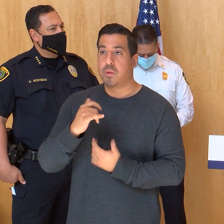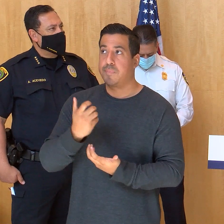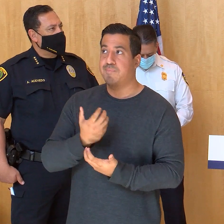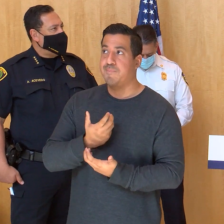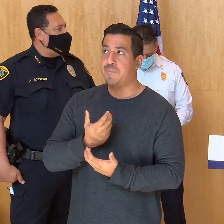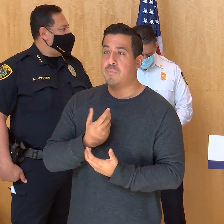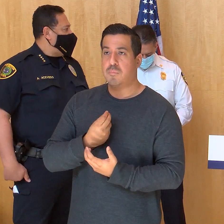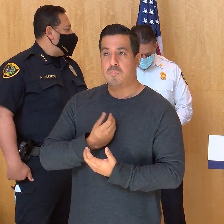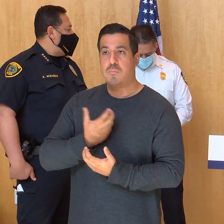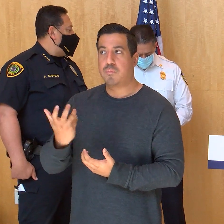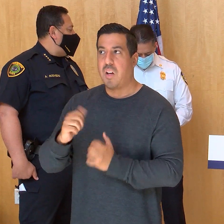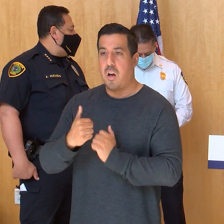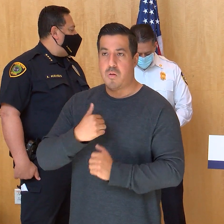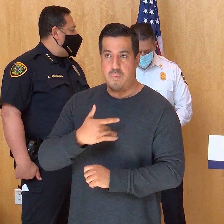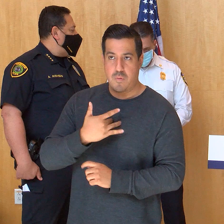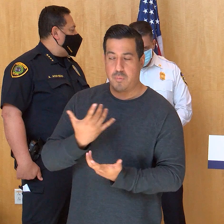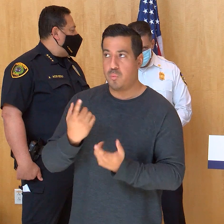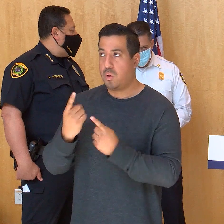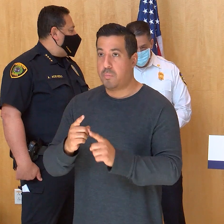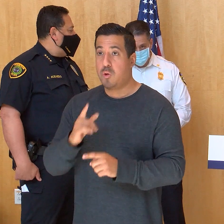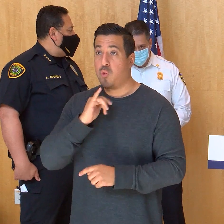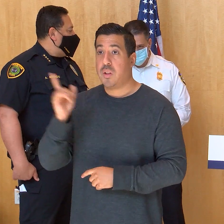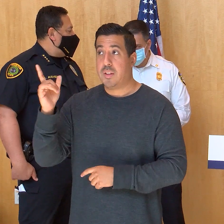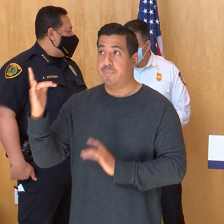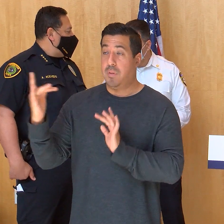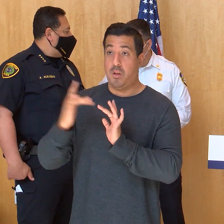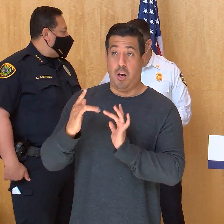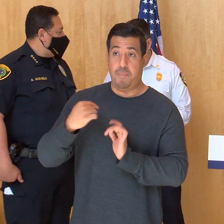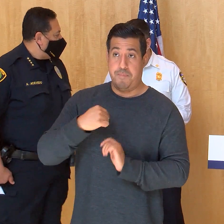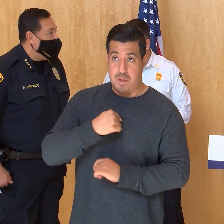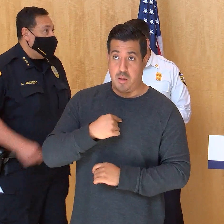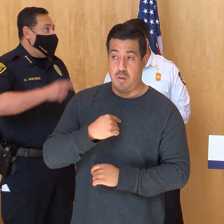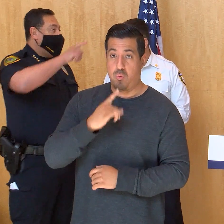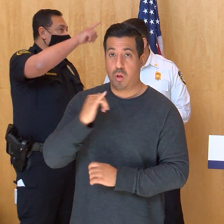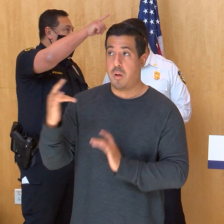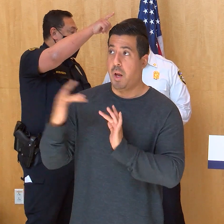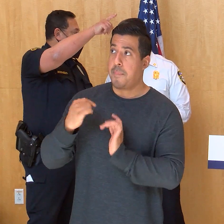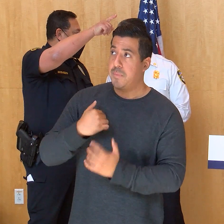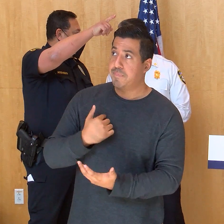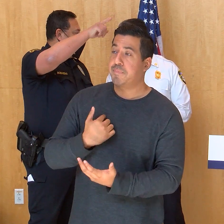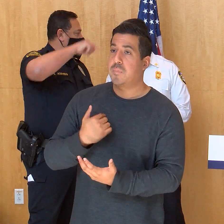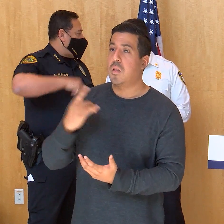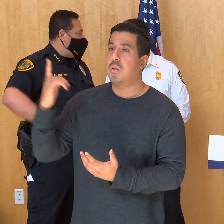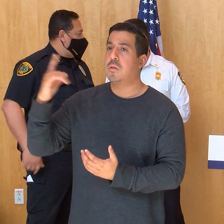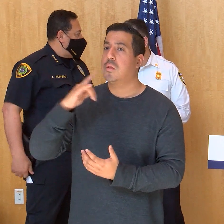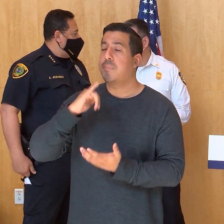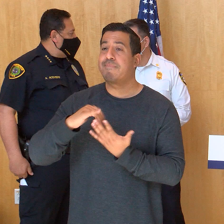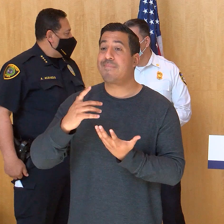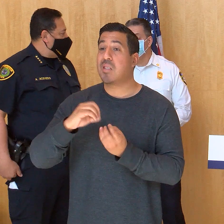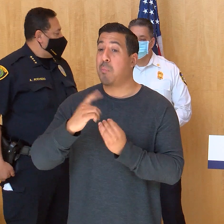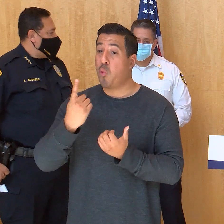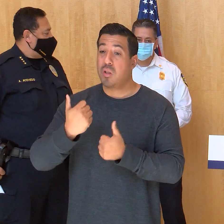express my discontent. In all candor, he reached out to me and pointed that the number one